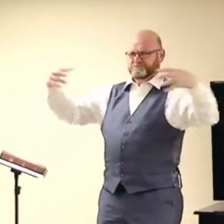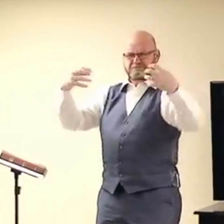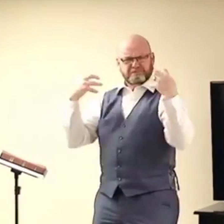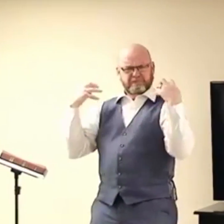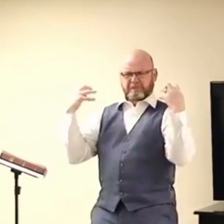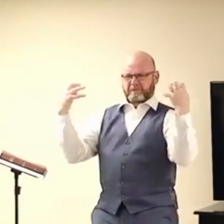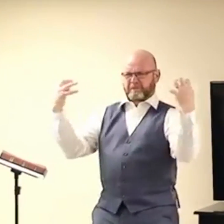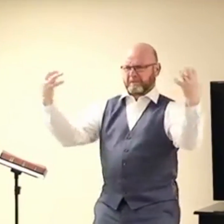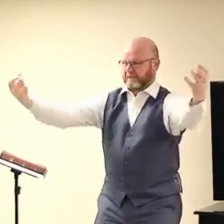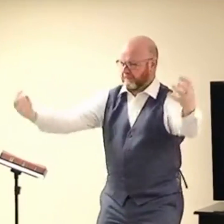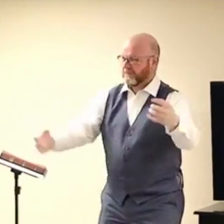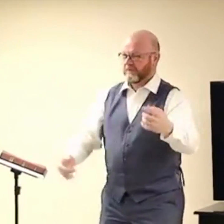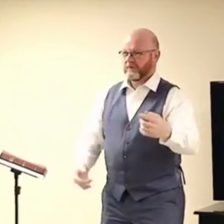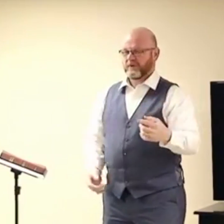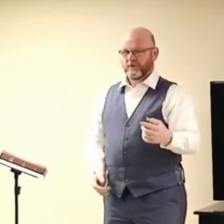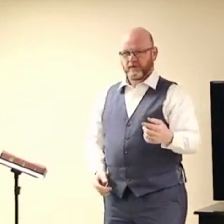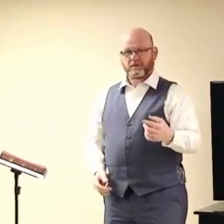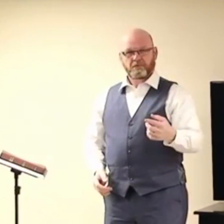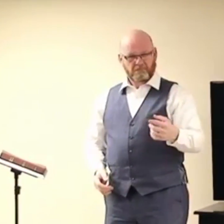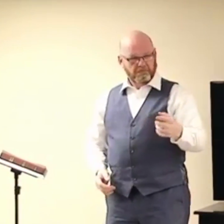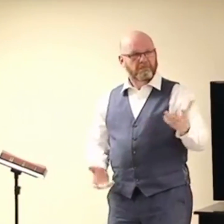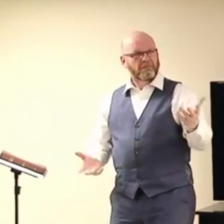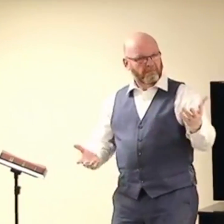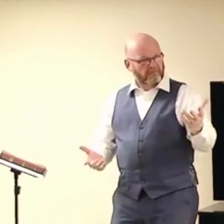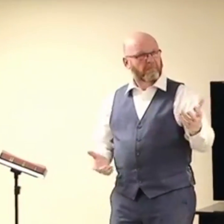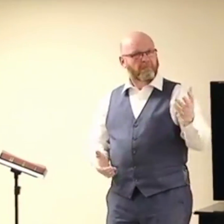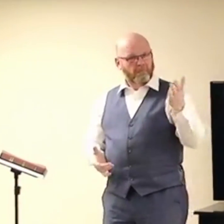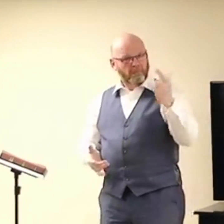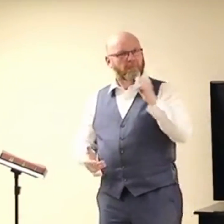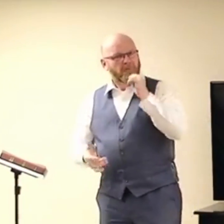You know, we had, you know, a church with many young people.